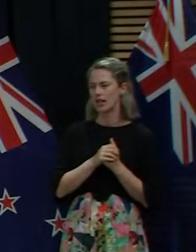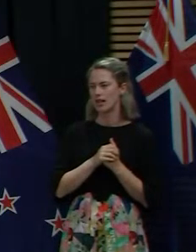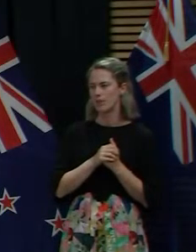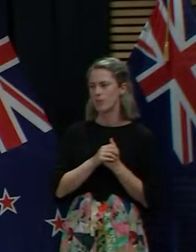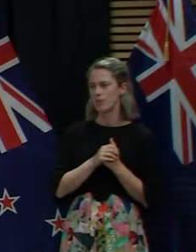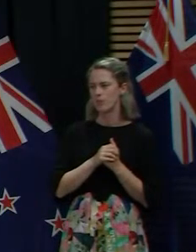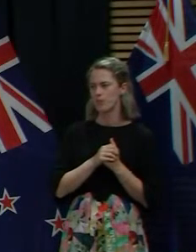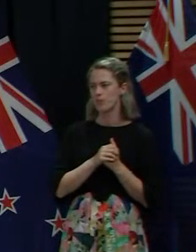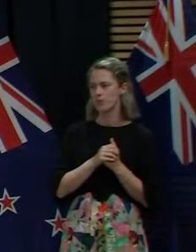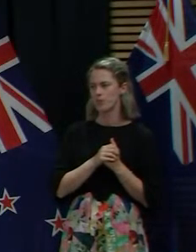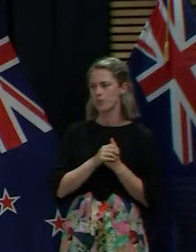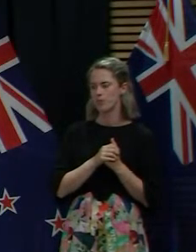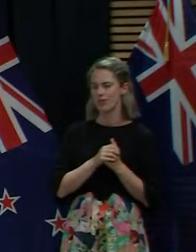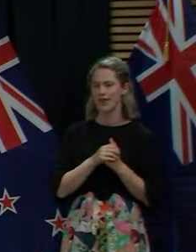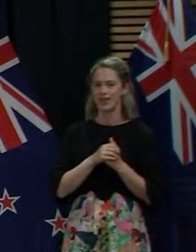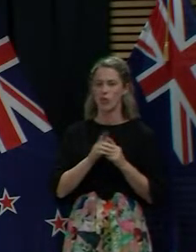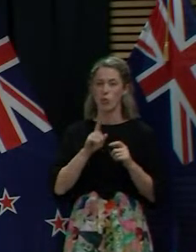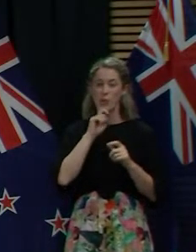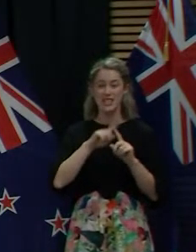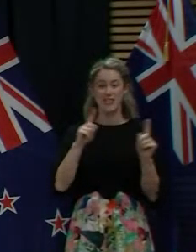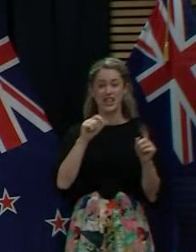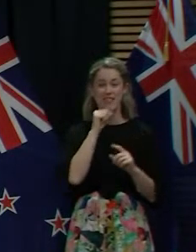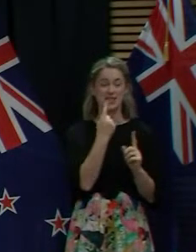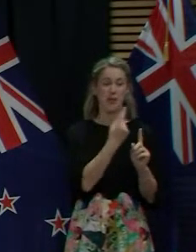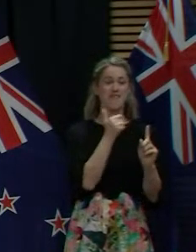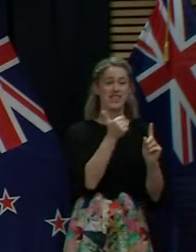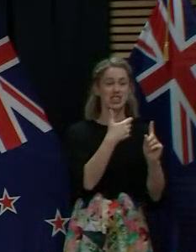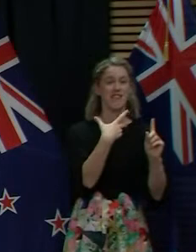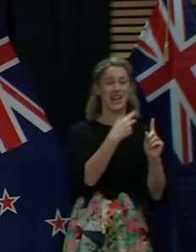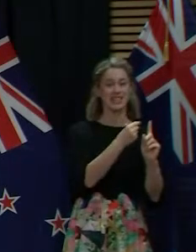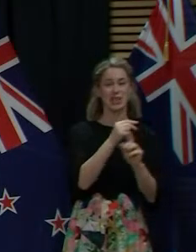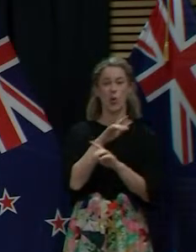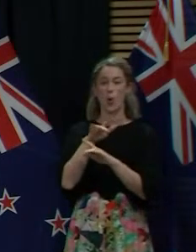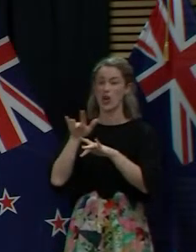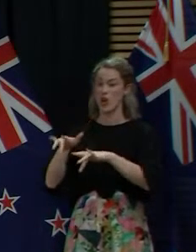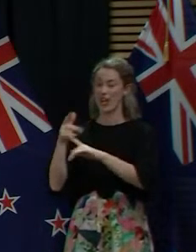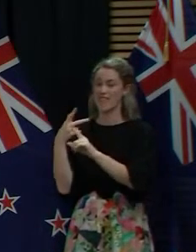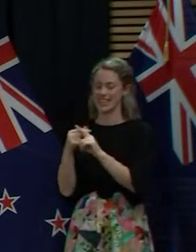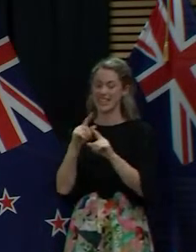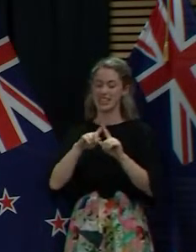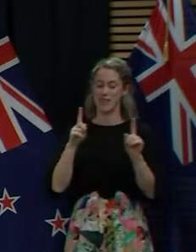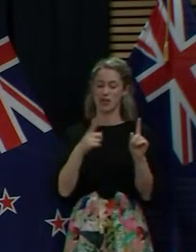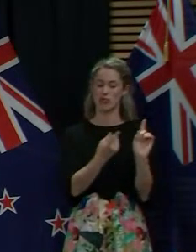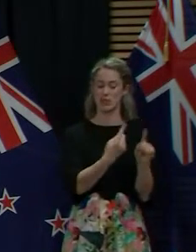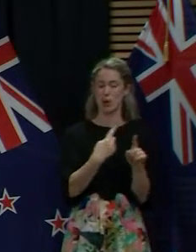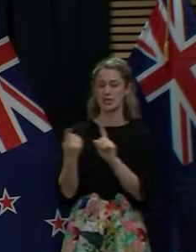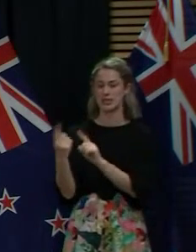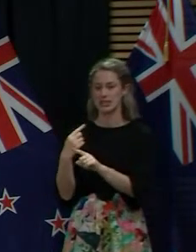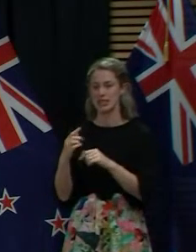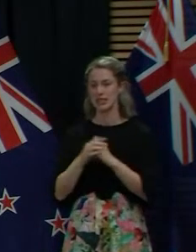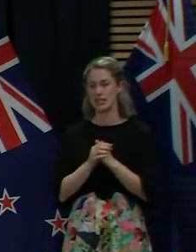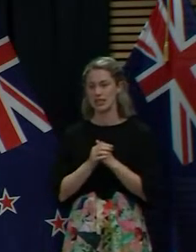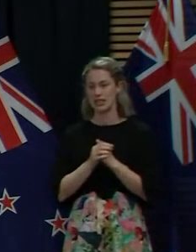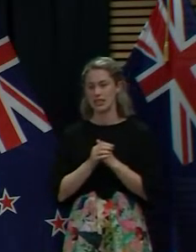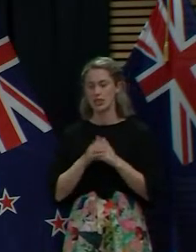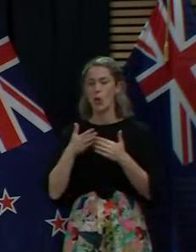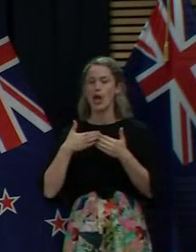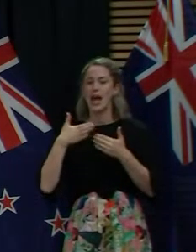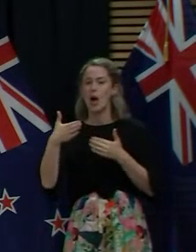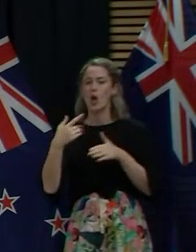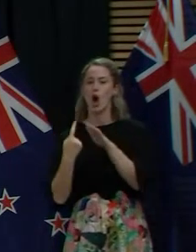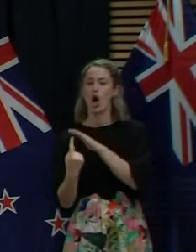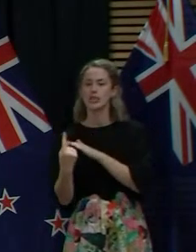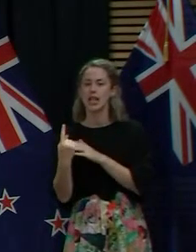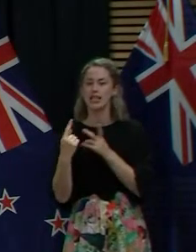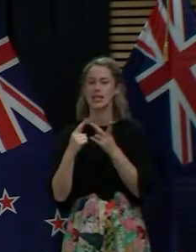approaches to people depending on whether they're vaccinated or not and whether their households are vaccinated. So the length of time we might require them to be isolated,